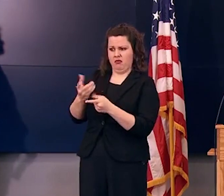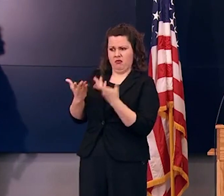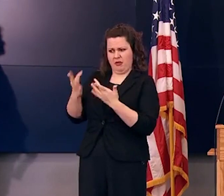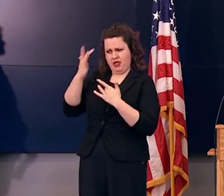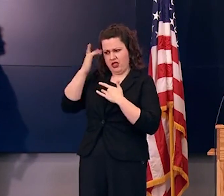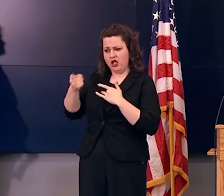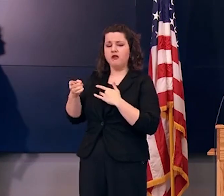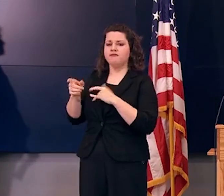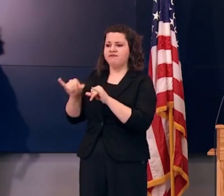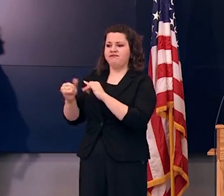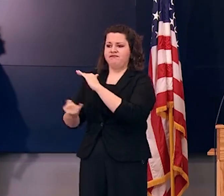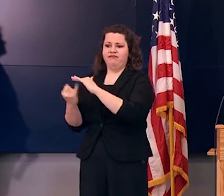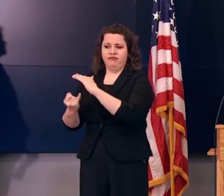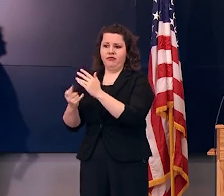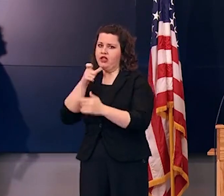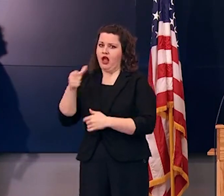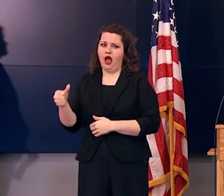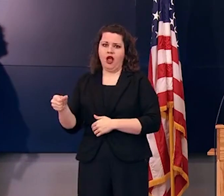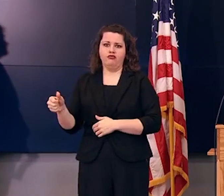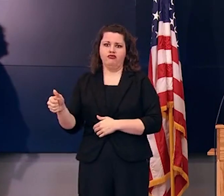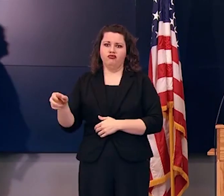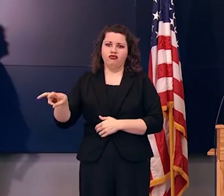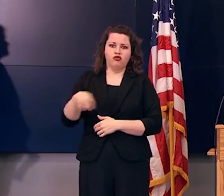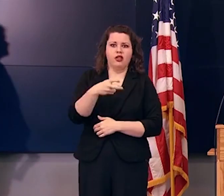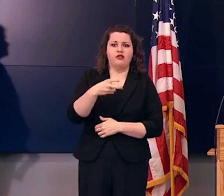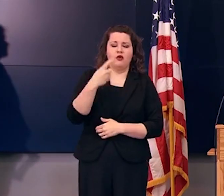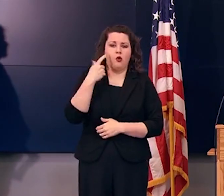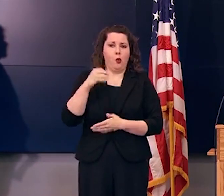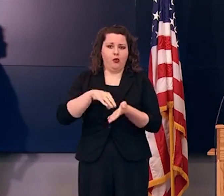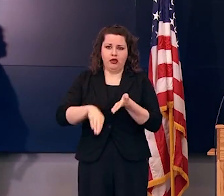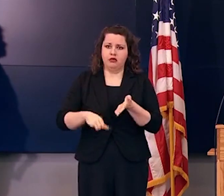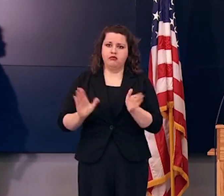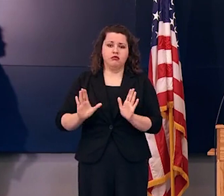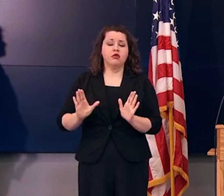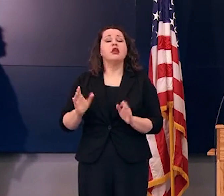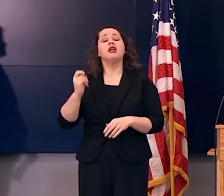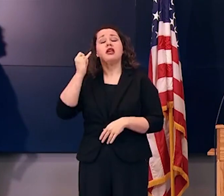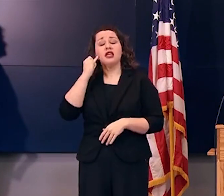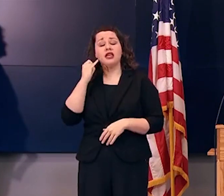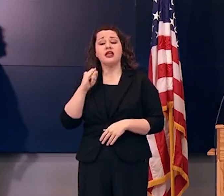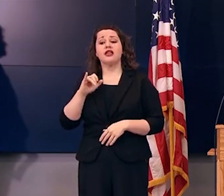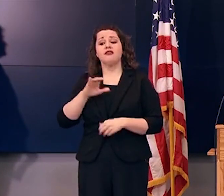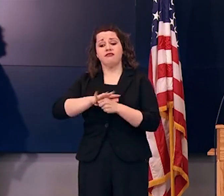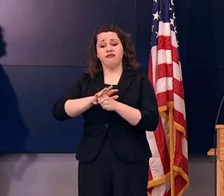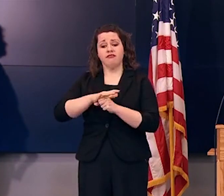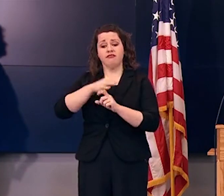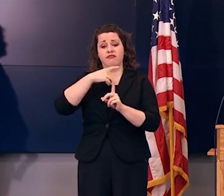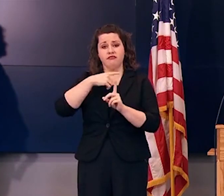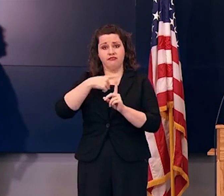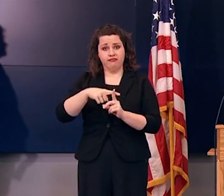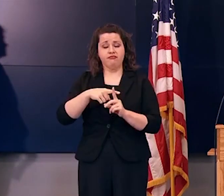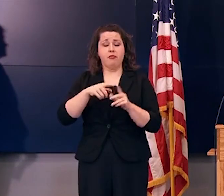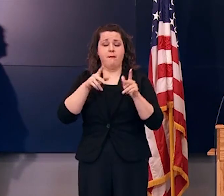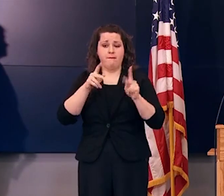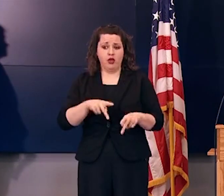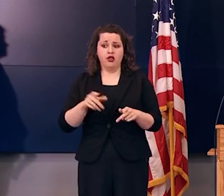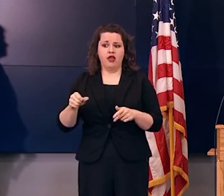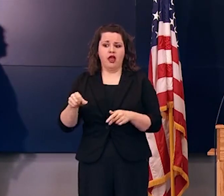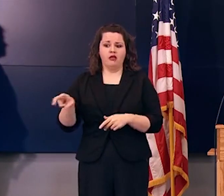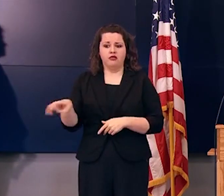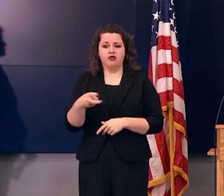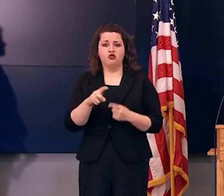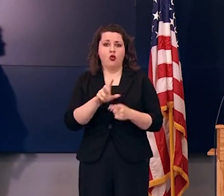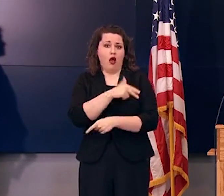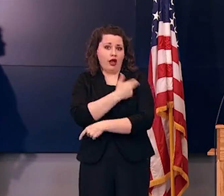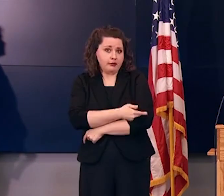and not be transported to another facility or released. If COVID-19 positive inmate is going to be transported to a medical facility